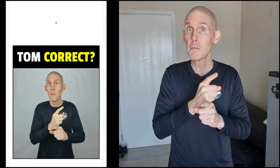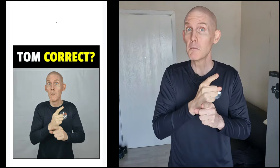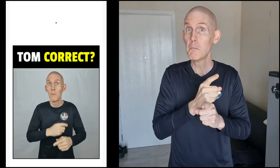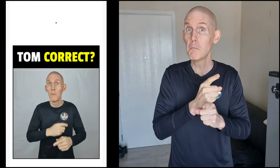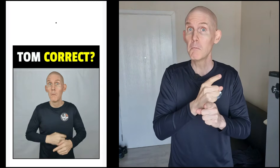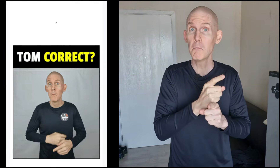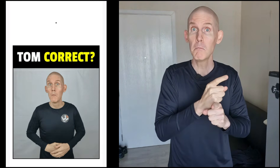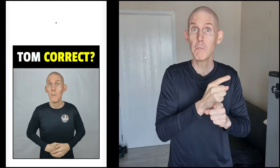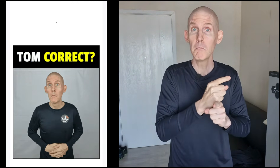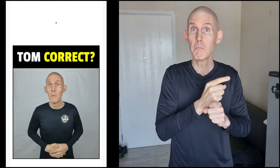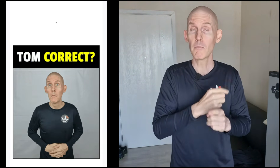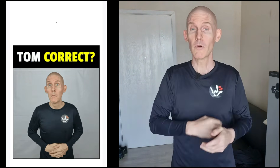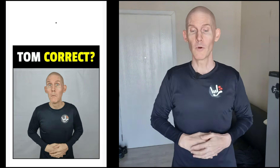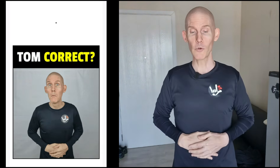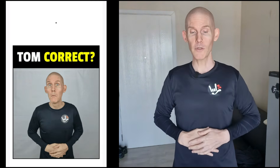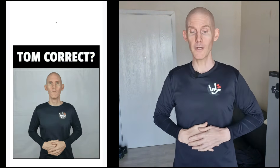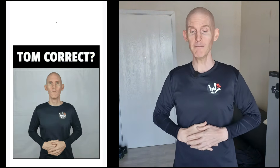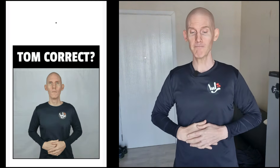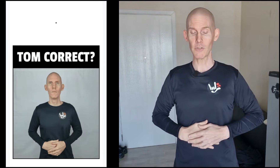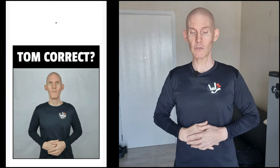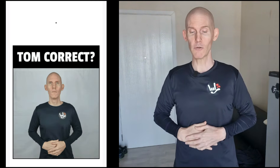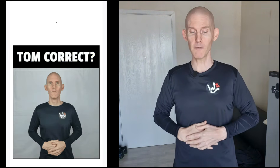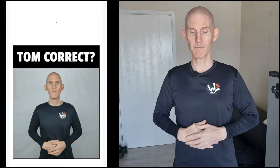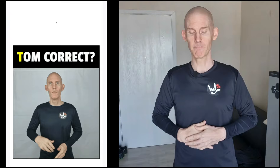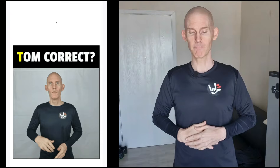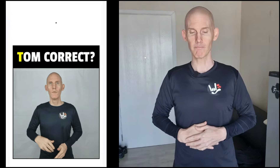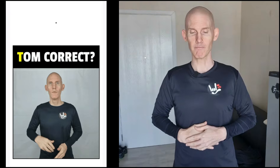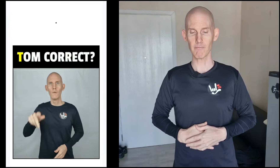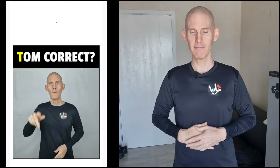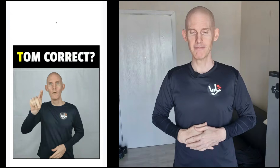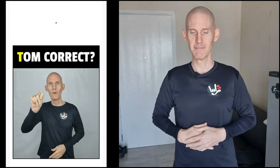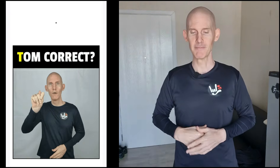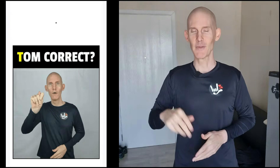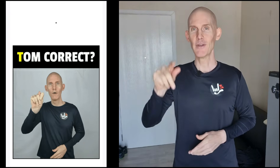correct? One more time. Let's do it.